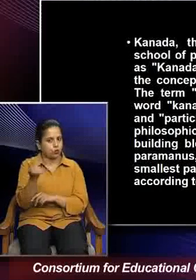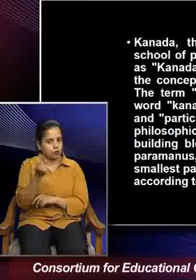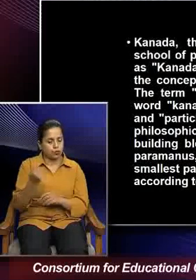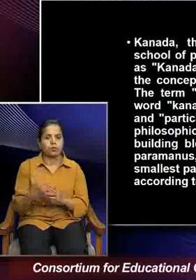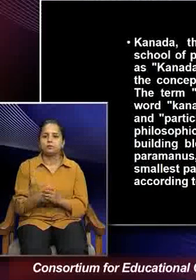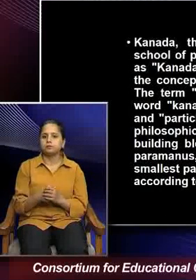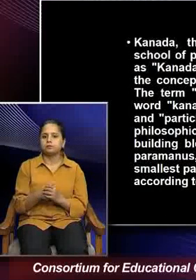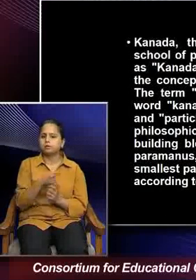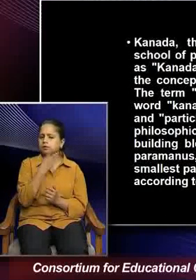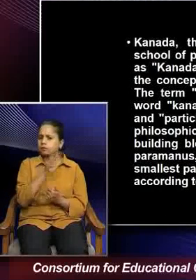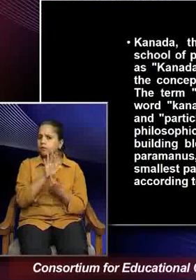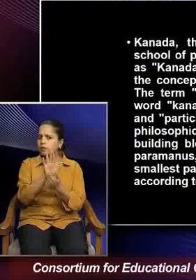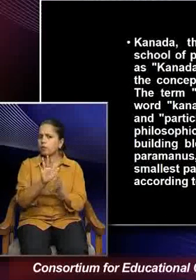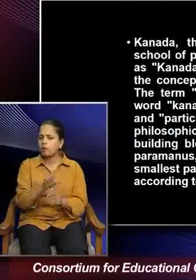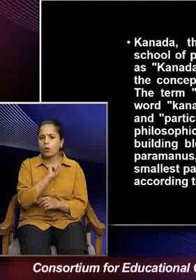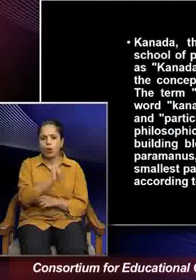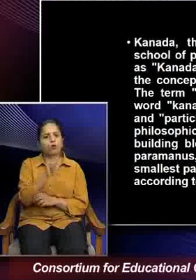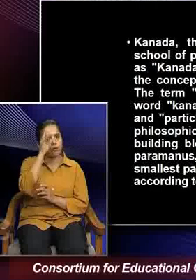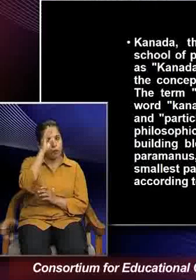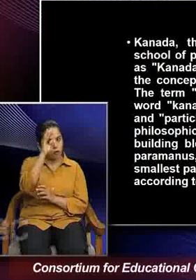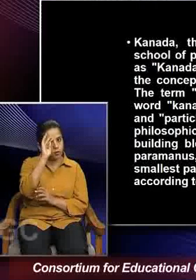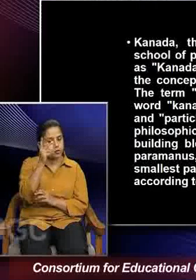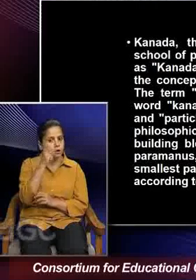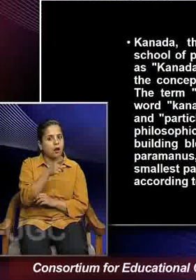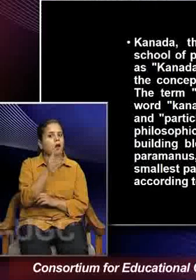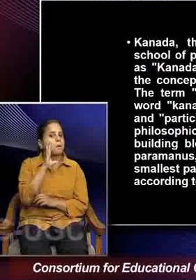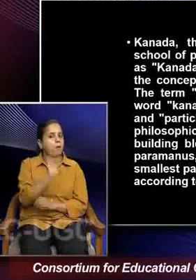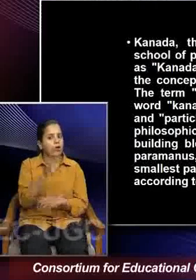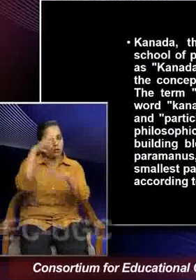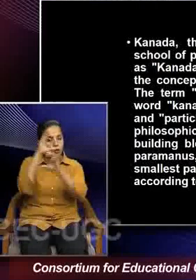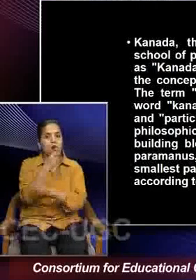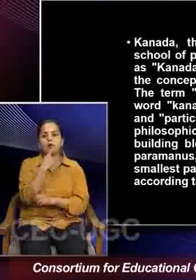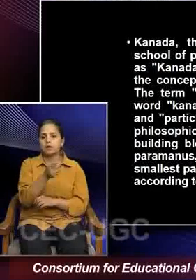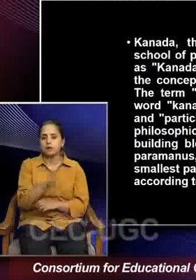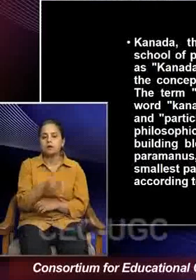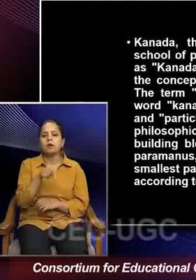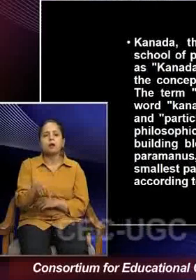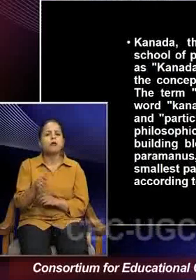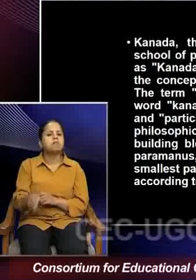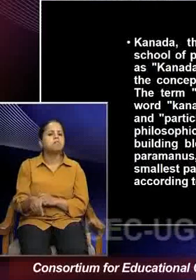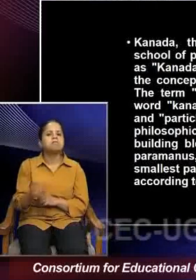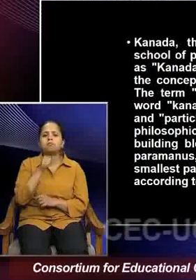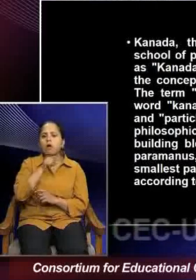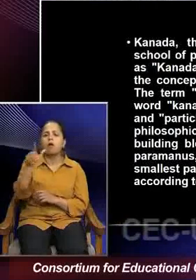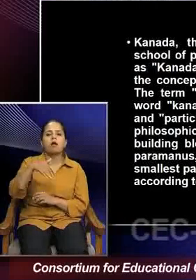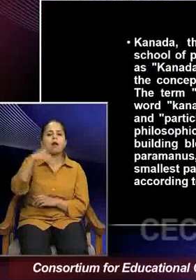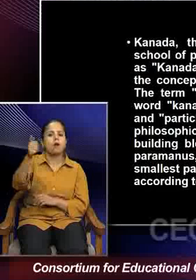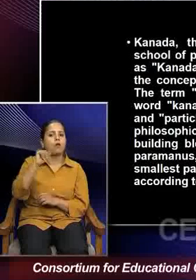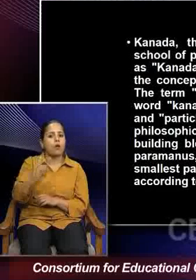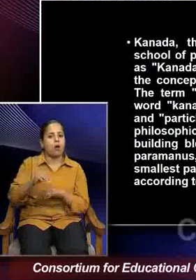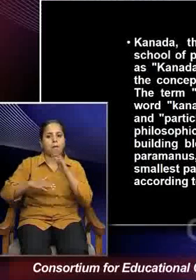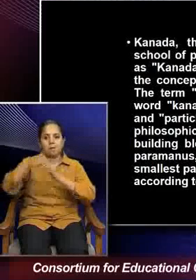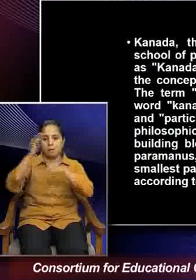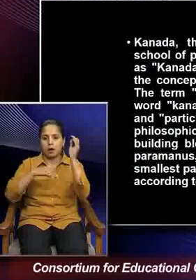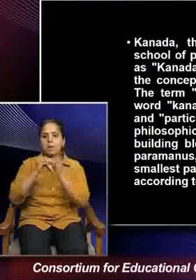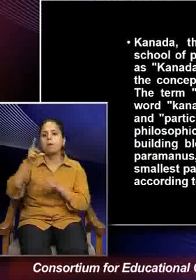So, it signifies his philosophical focus on the ultimate building blocks of